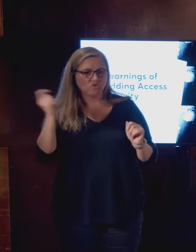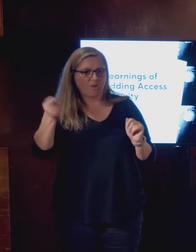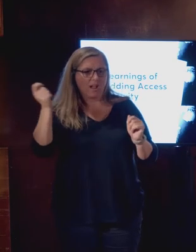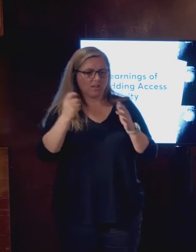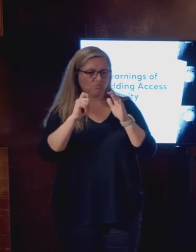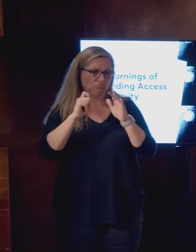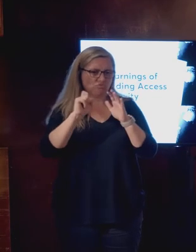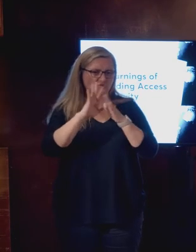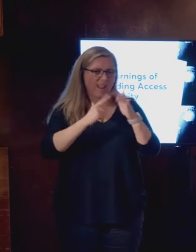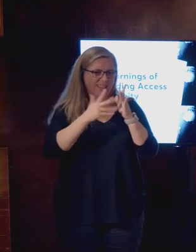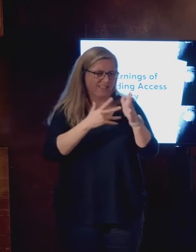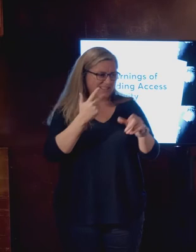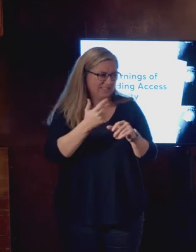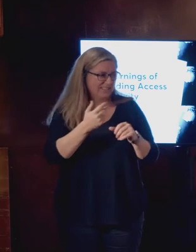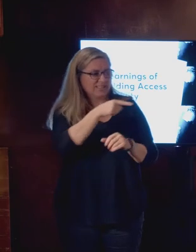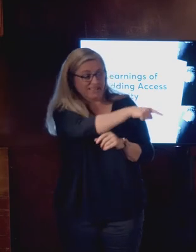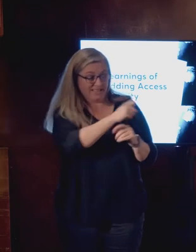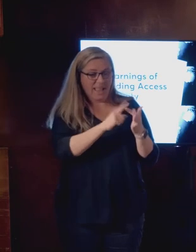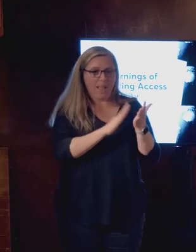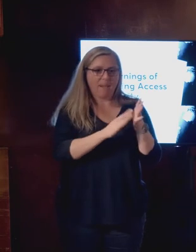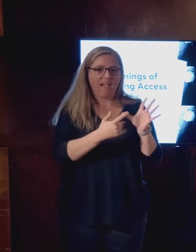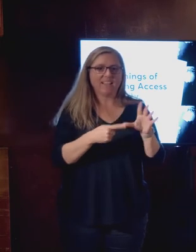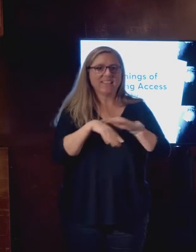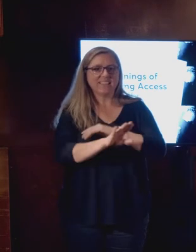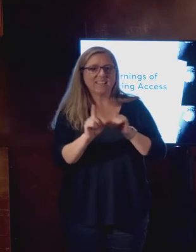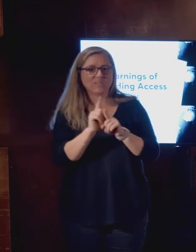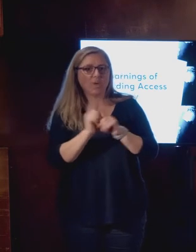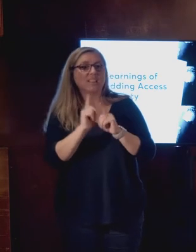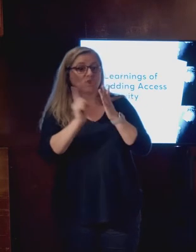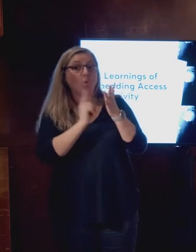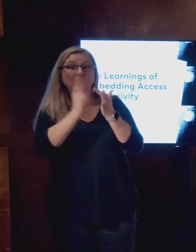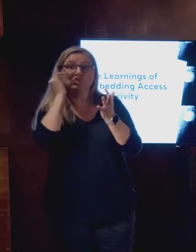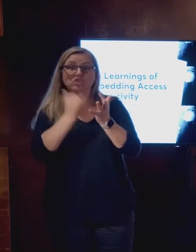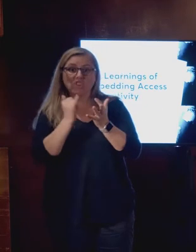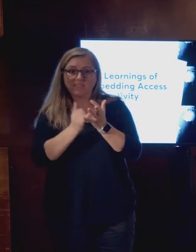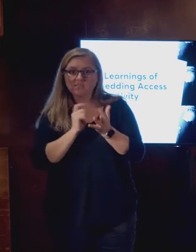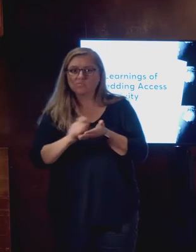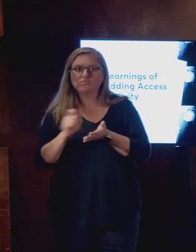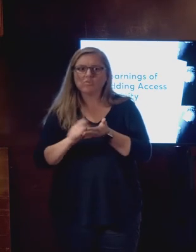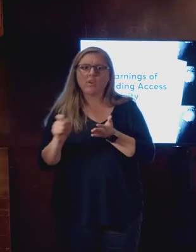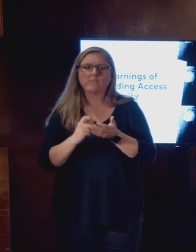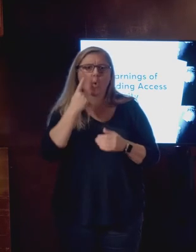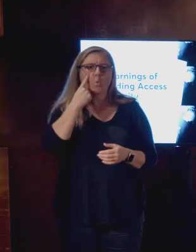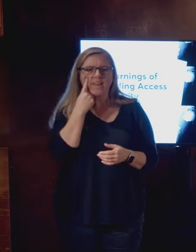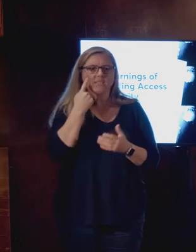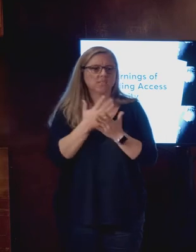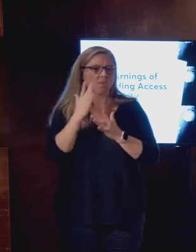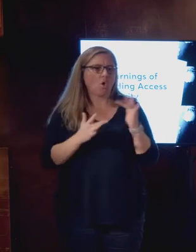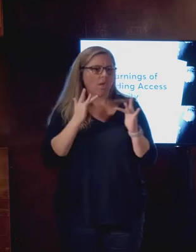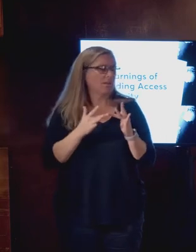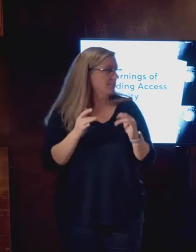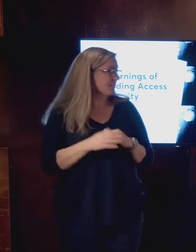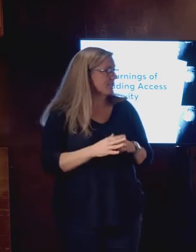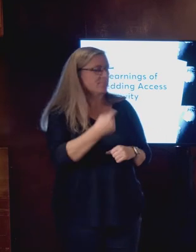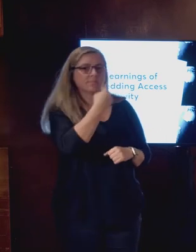And Emma was in that as well. So Jess wrote this really great piece for Witness online, and she said, at